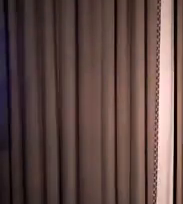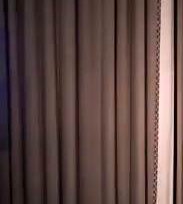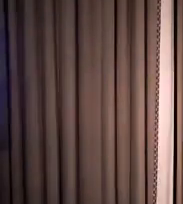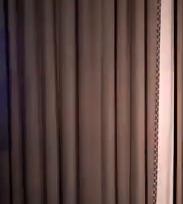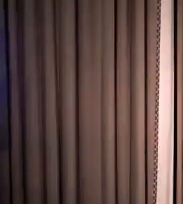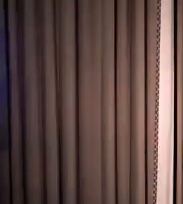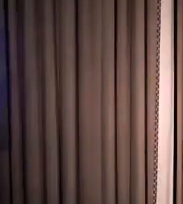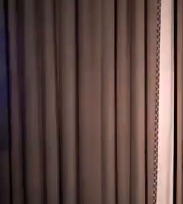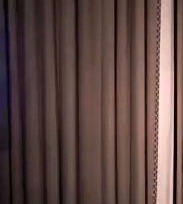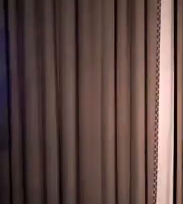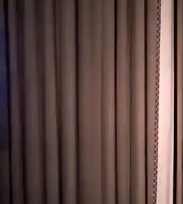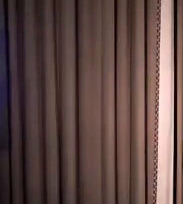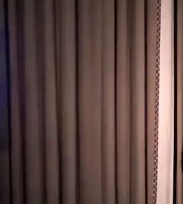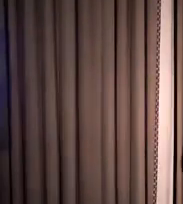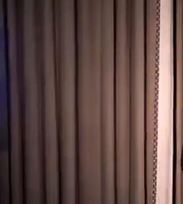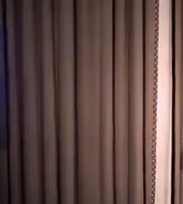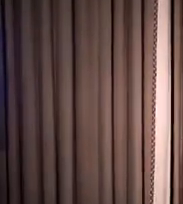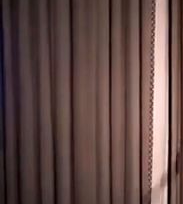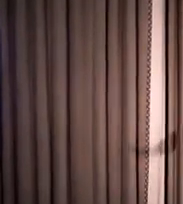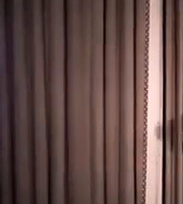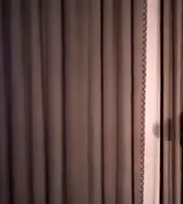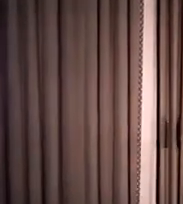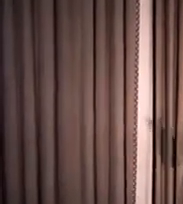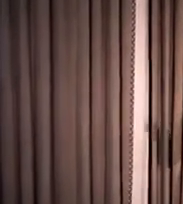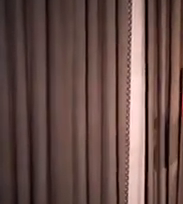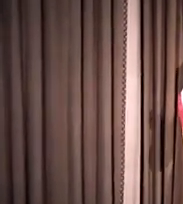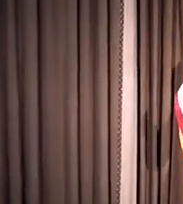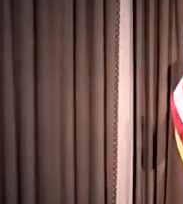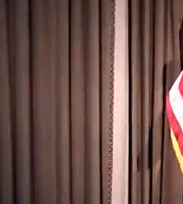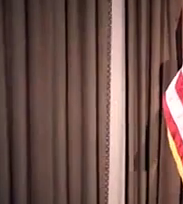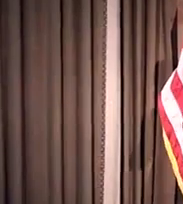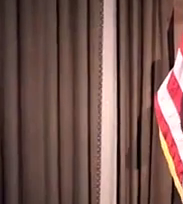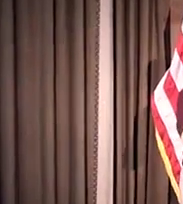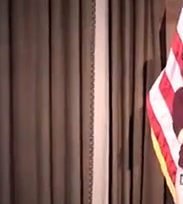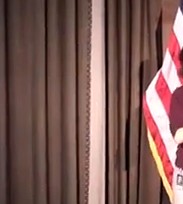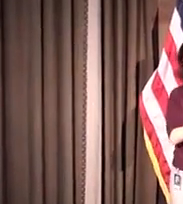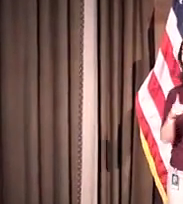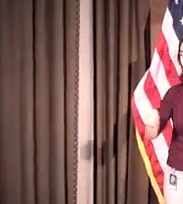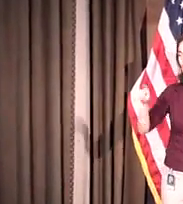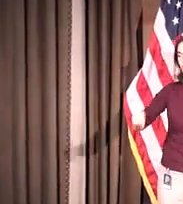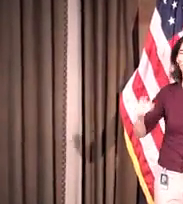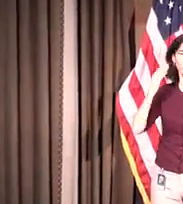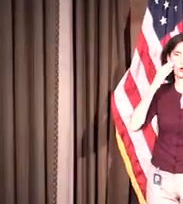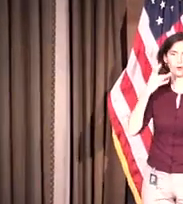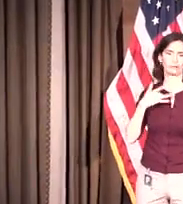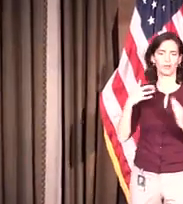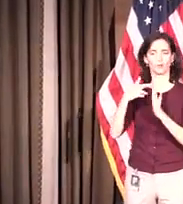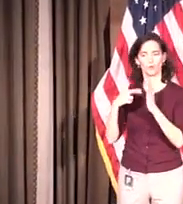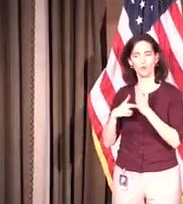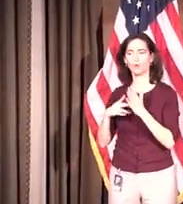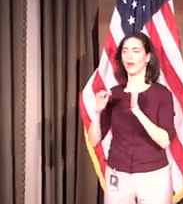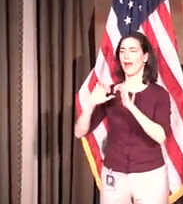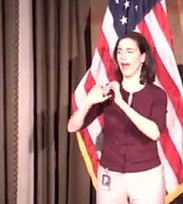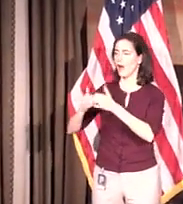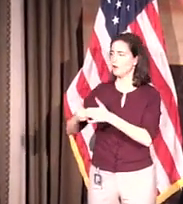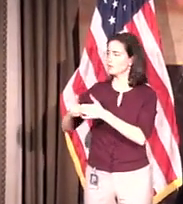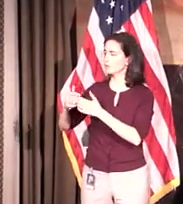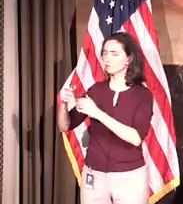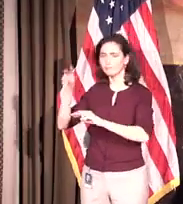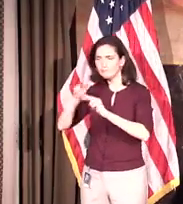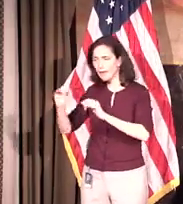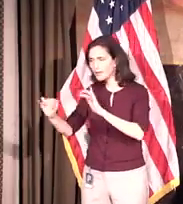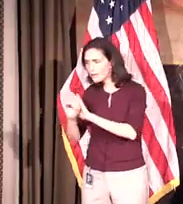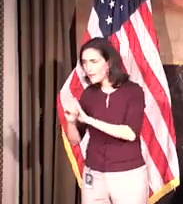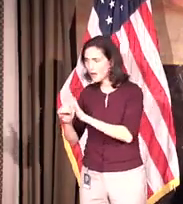with COVID across the state. It'll be some of the gating criteria that you should by now be accustomed to. And then when he finishes, I'll